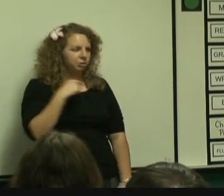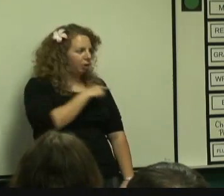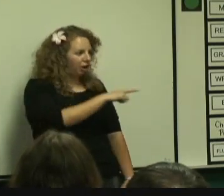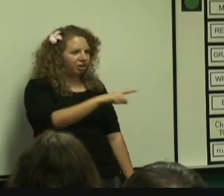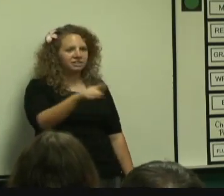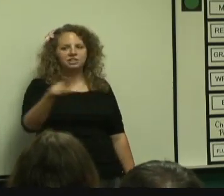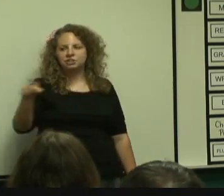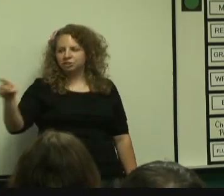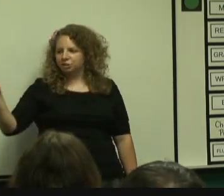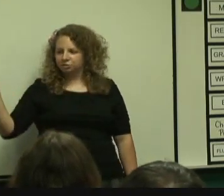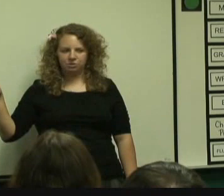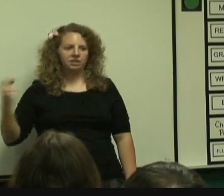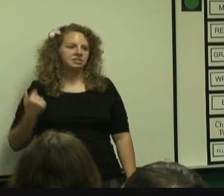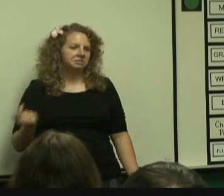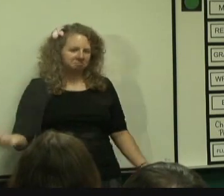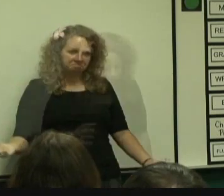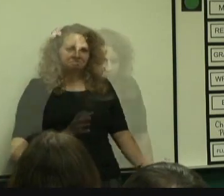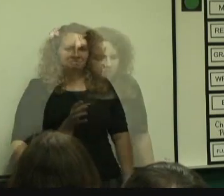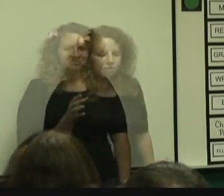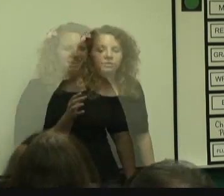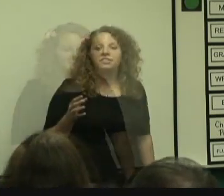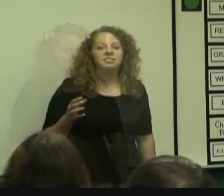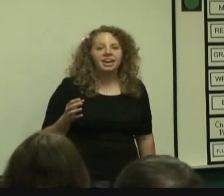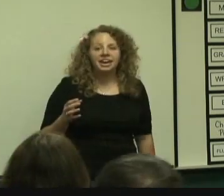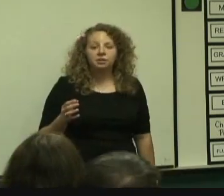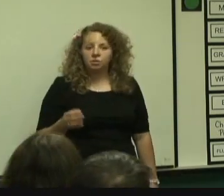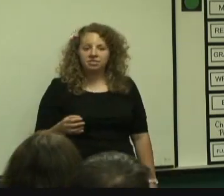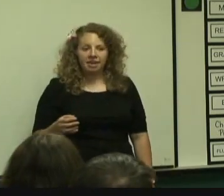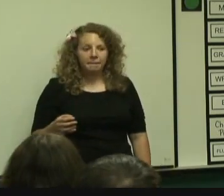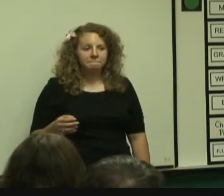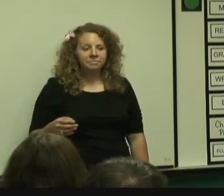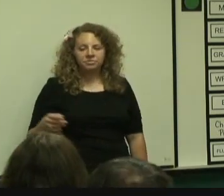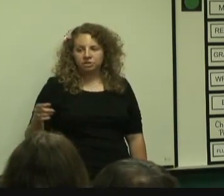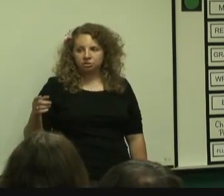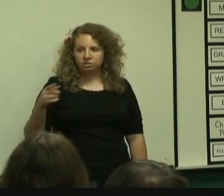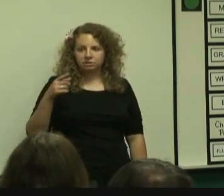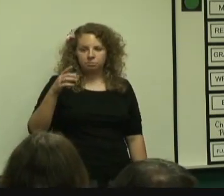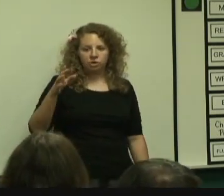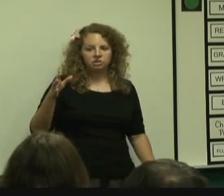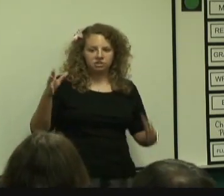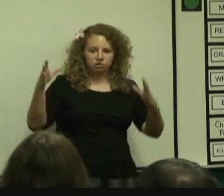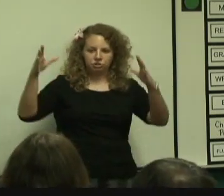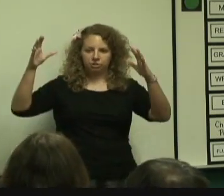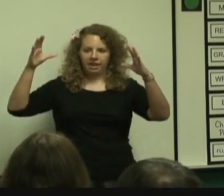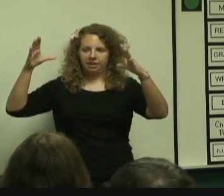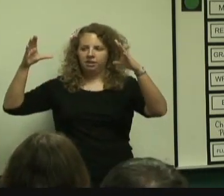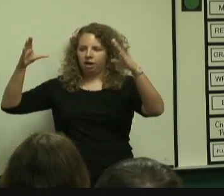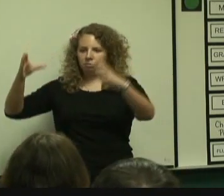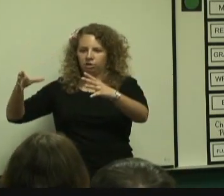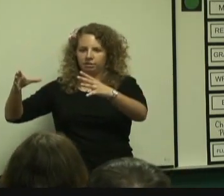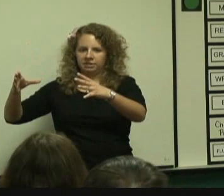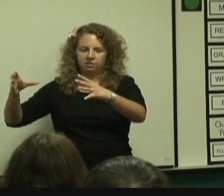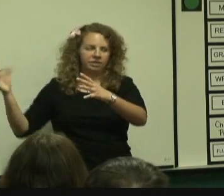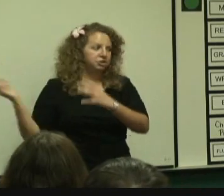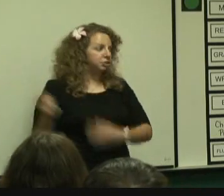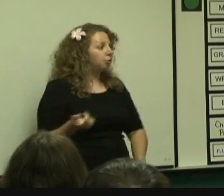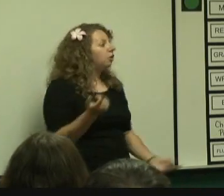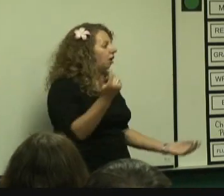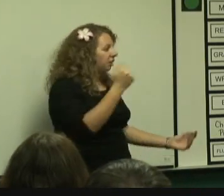You all need to do this. Now, if you're doing they or them, then you're going to point just to like a more limited range. So all